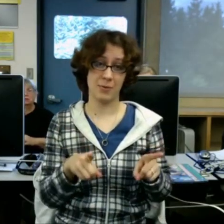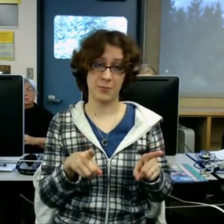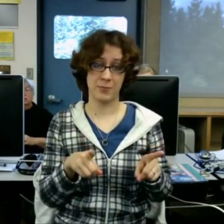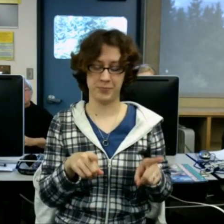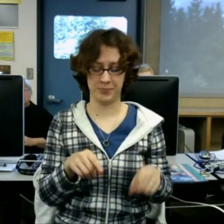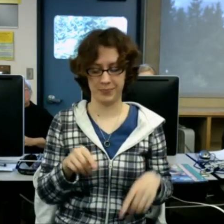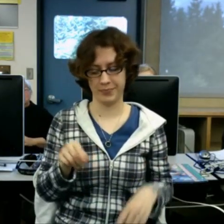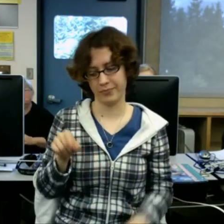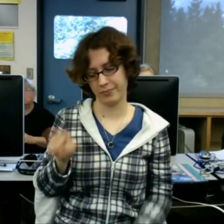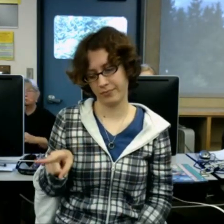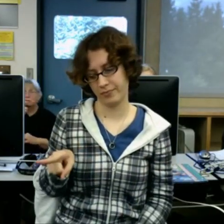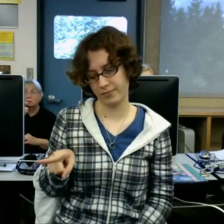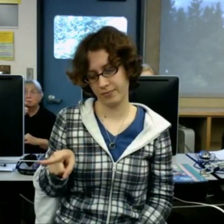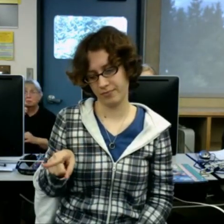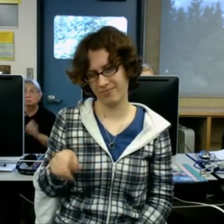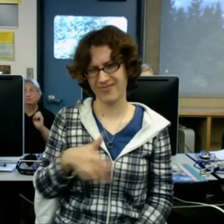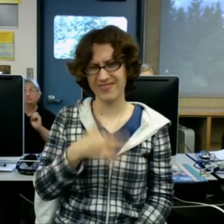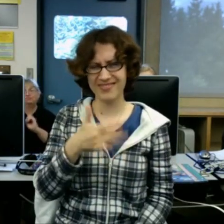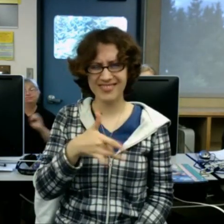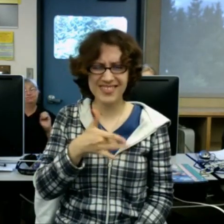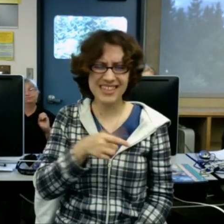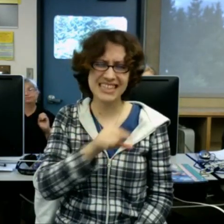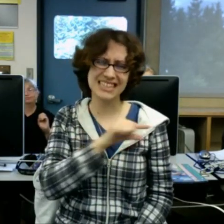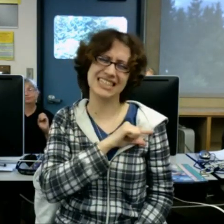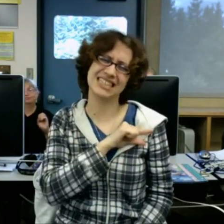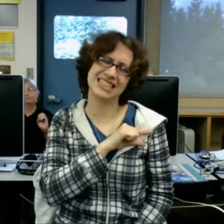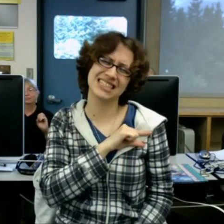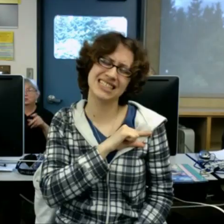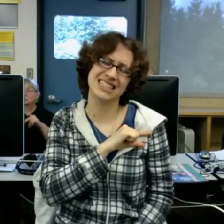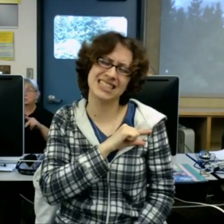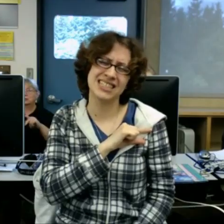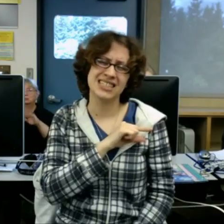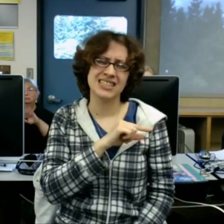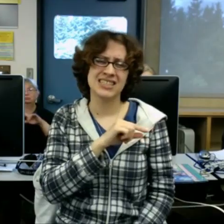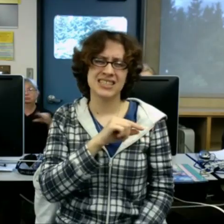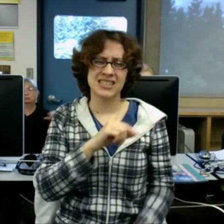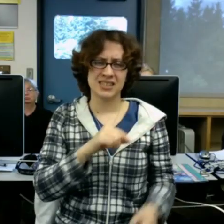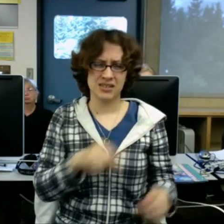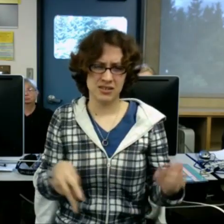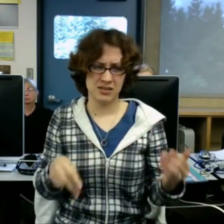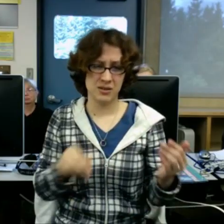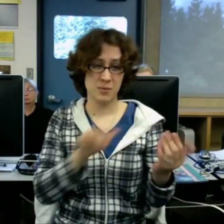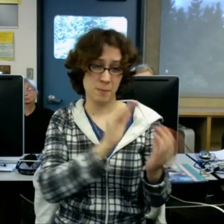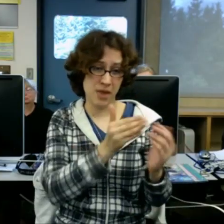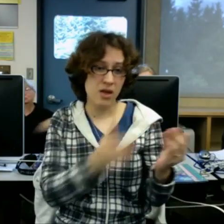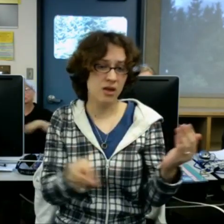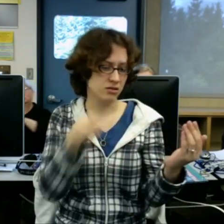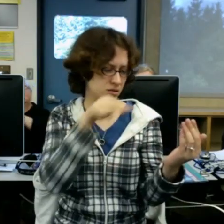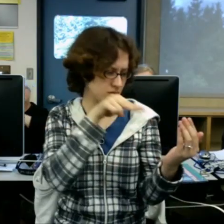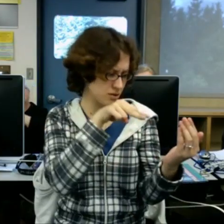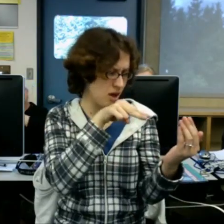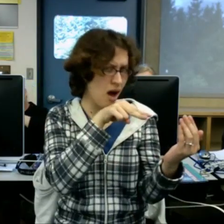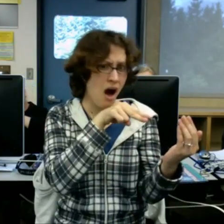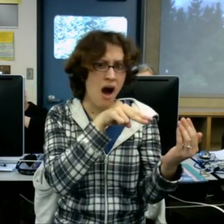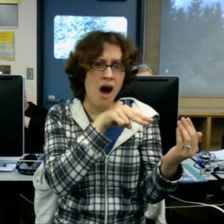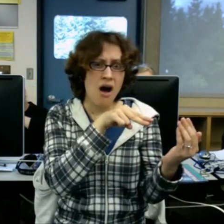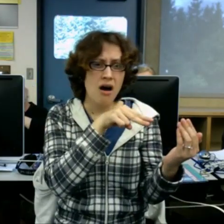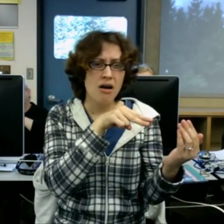happened? Beauty started to feel guilty, and she looked in the mirror. Oh my